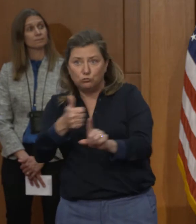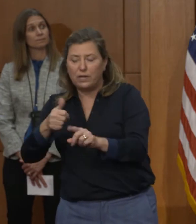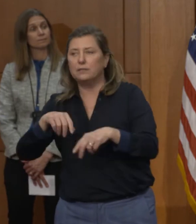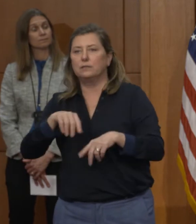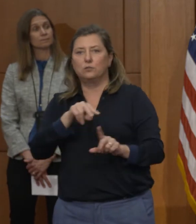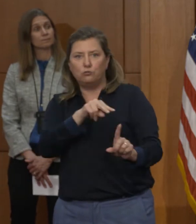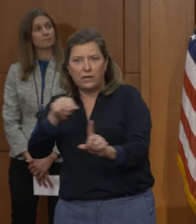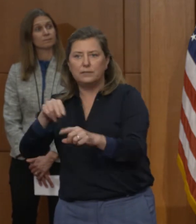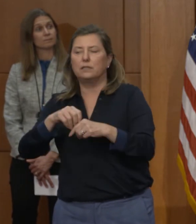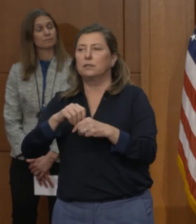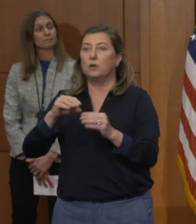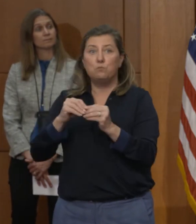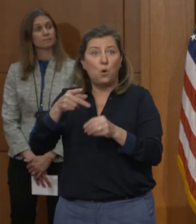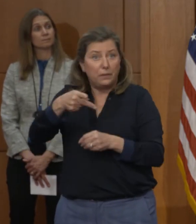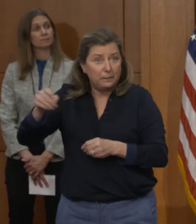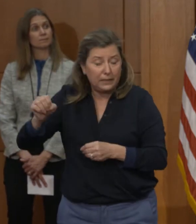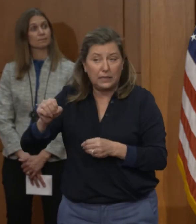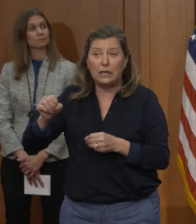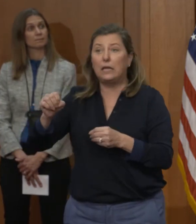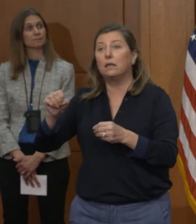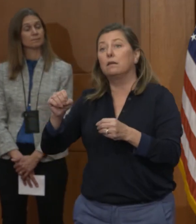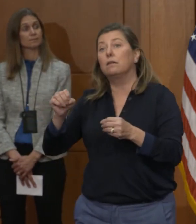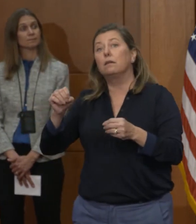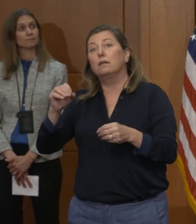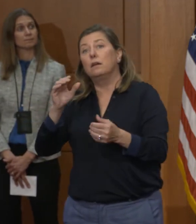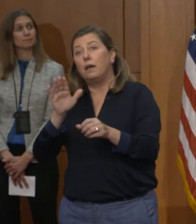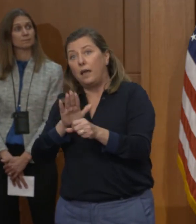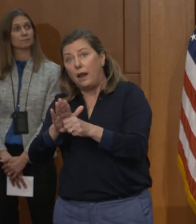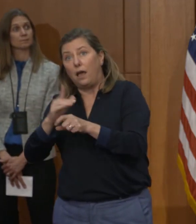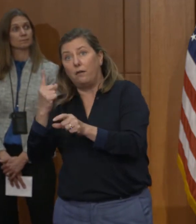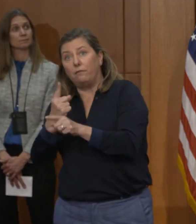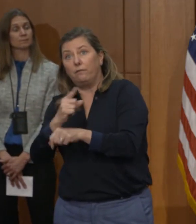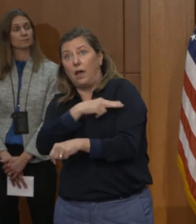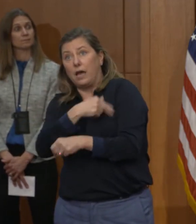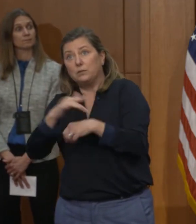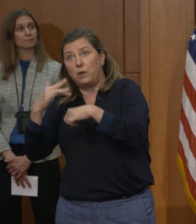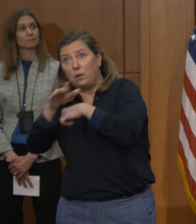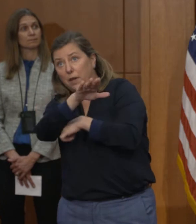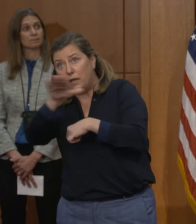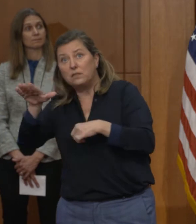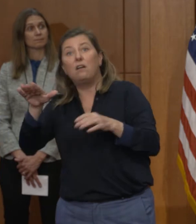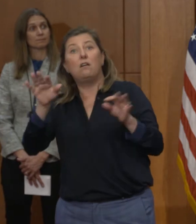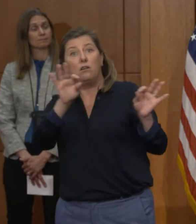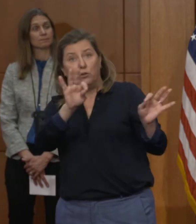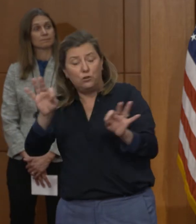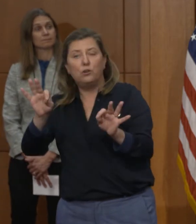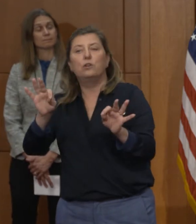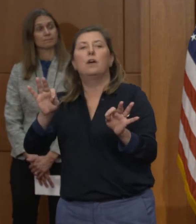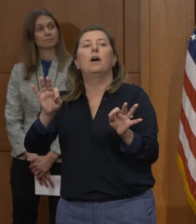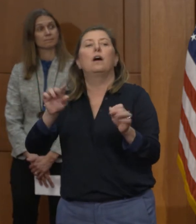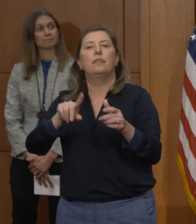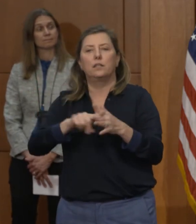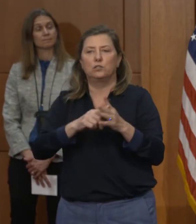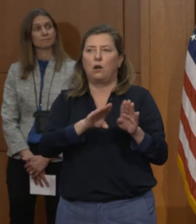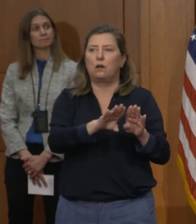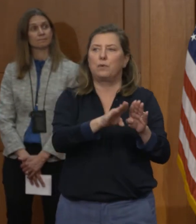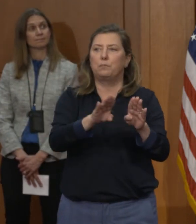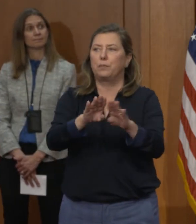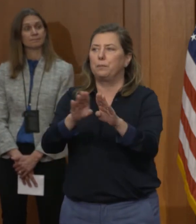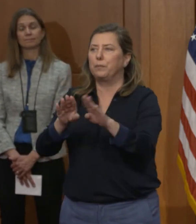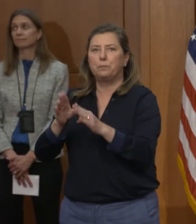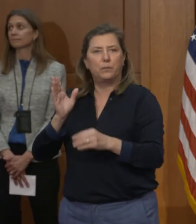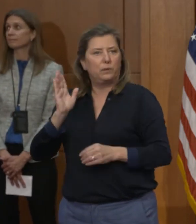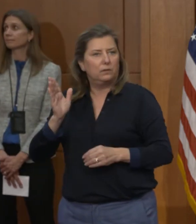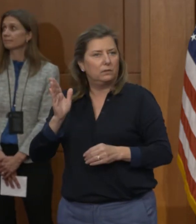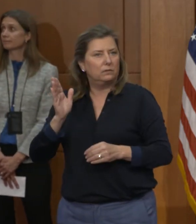use of hospital beds, then we can move to phase 1 of easing these restrictions. Phase 1 will still